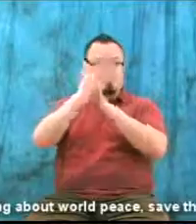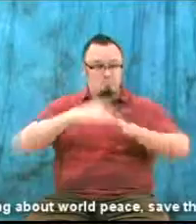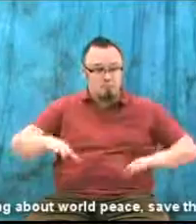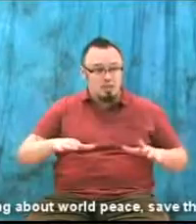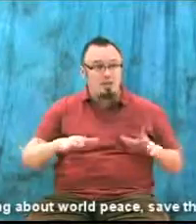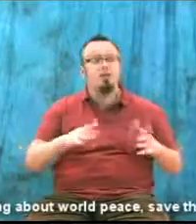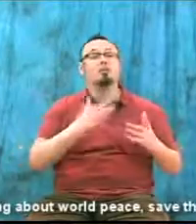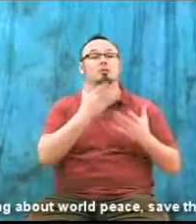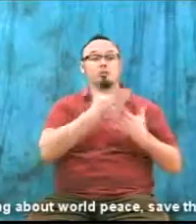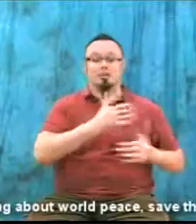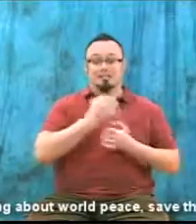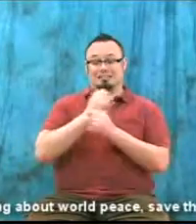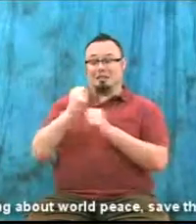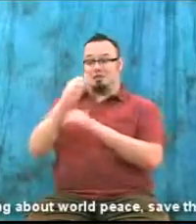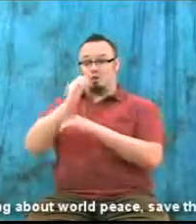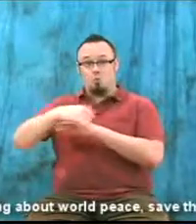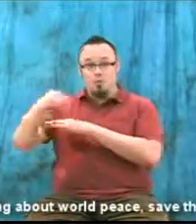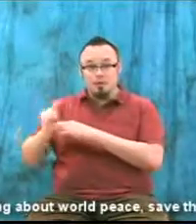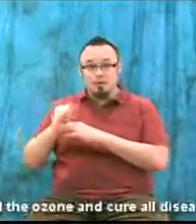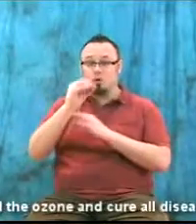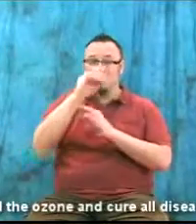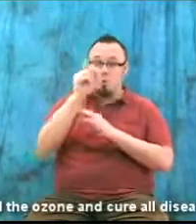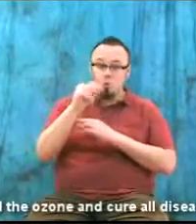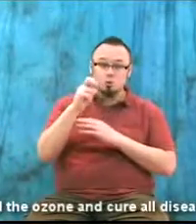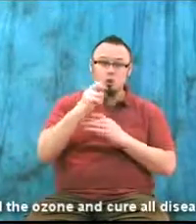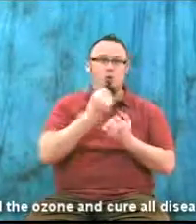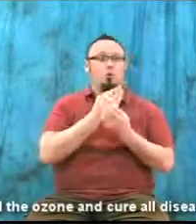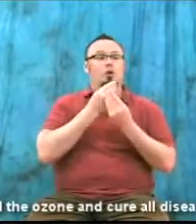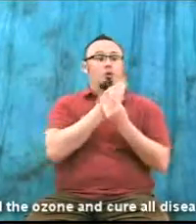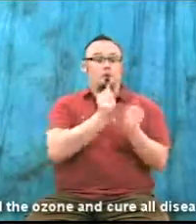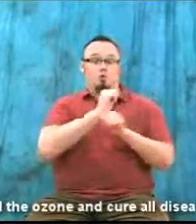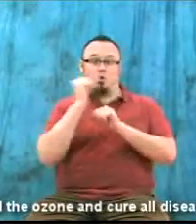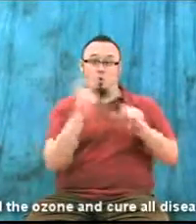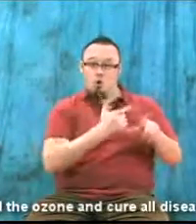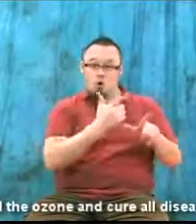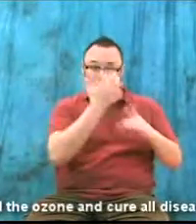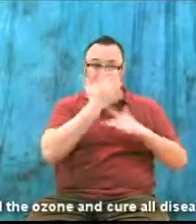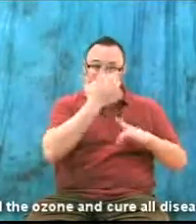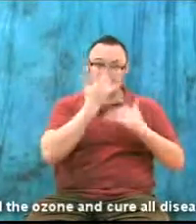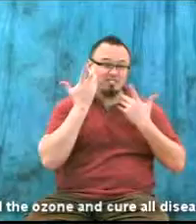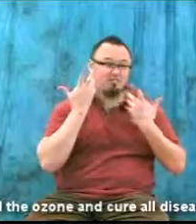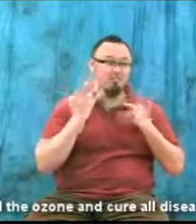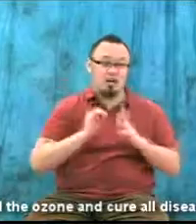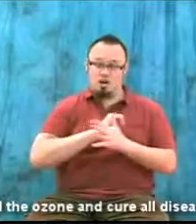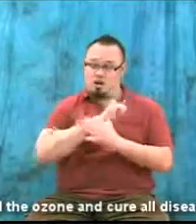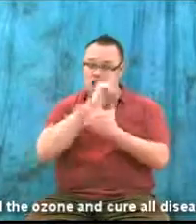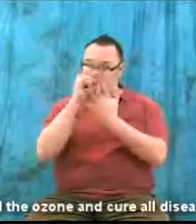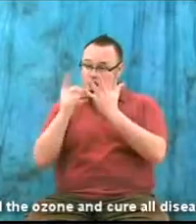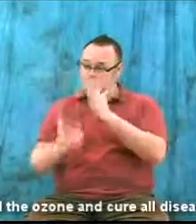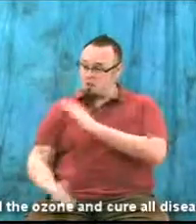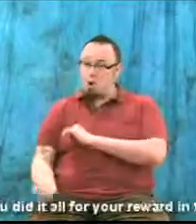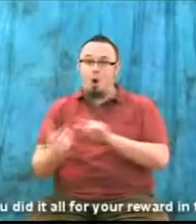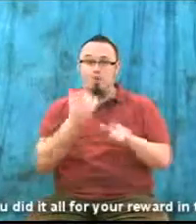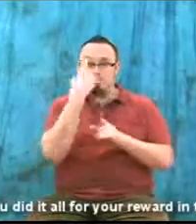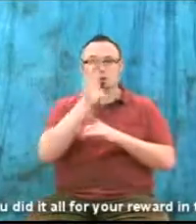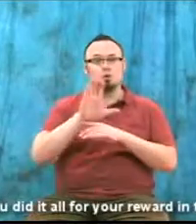save the wells and the ozone, and cure all diseases. But if you did it all for your